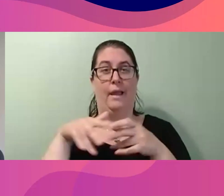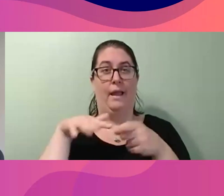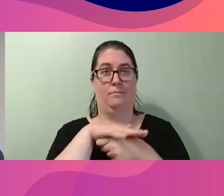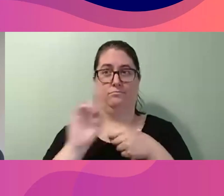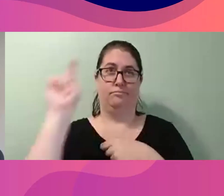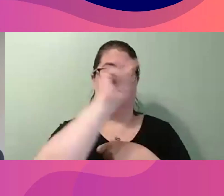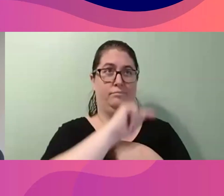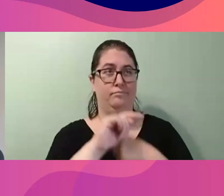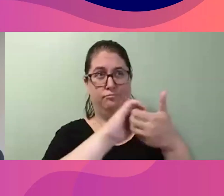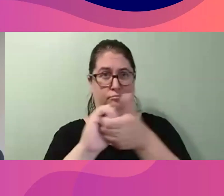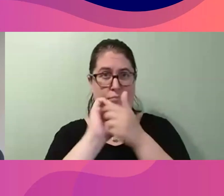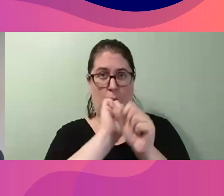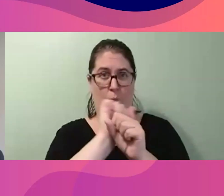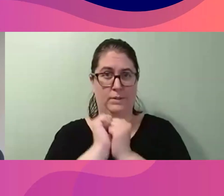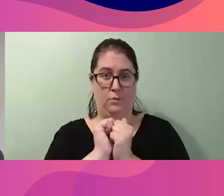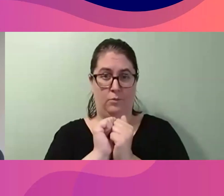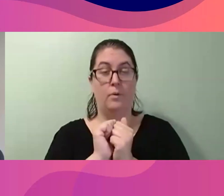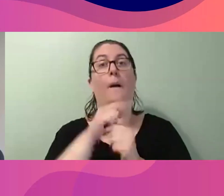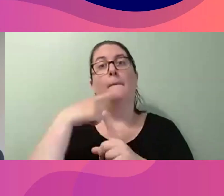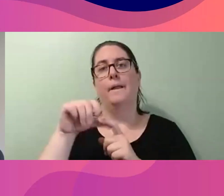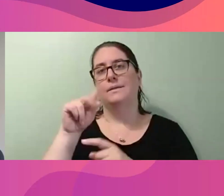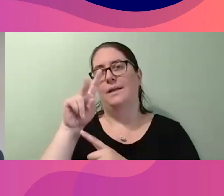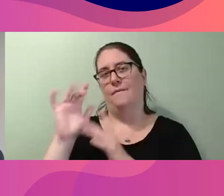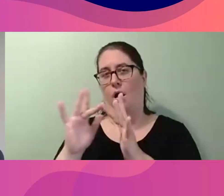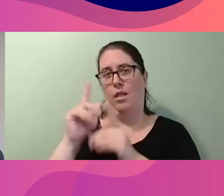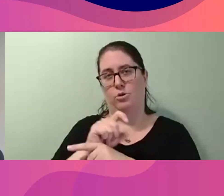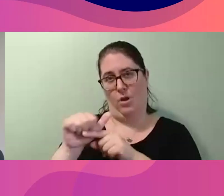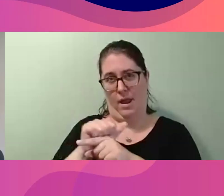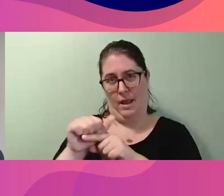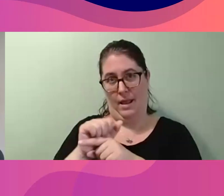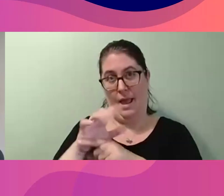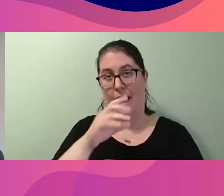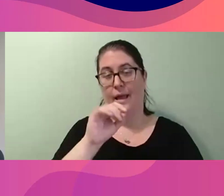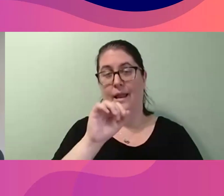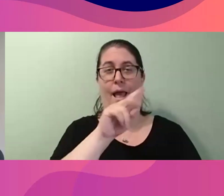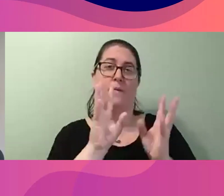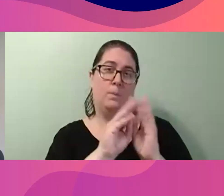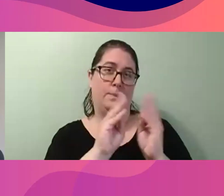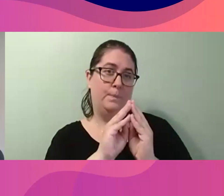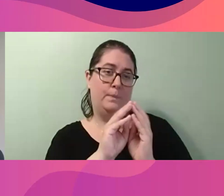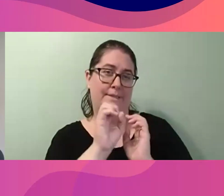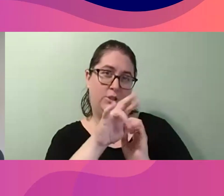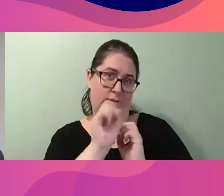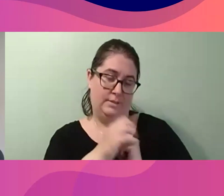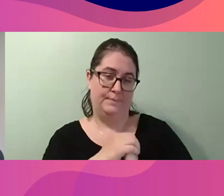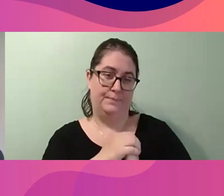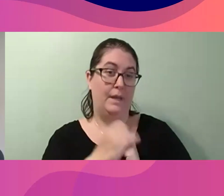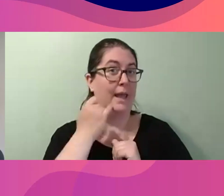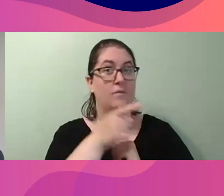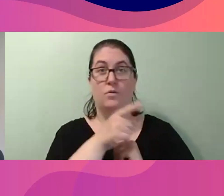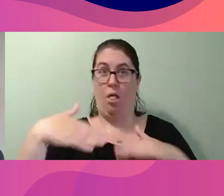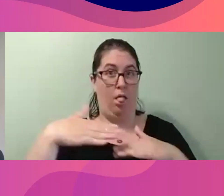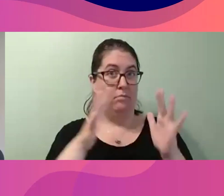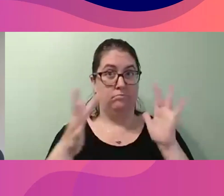work, including our AVA online training platform and AVA webinar series. If you are not already a